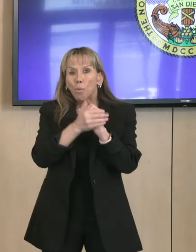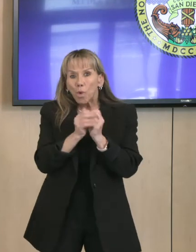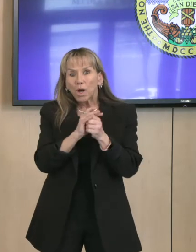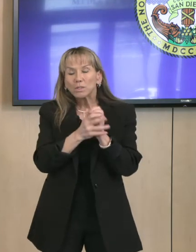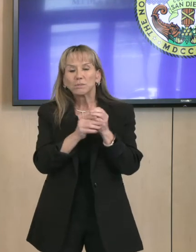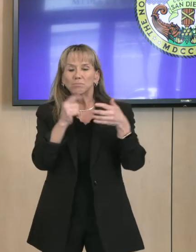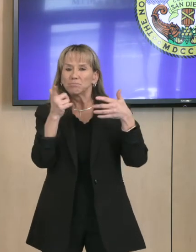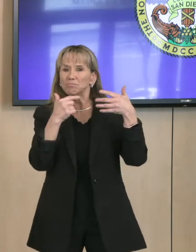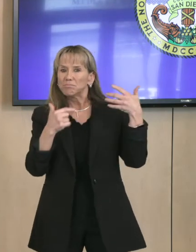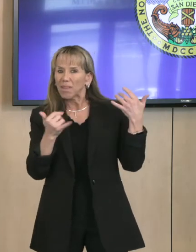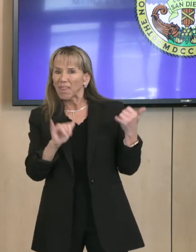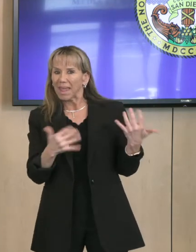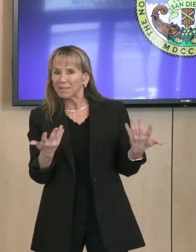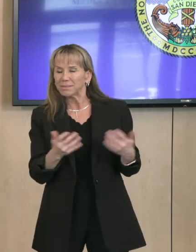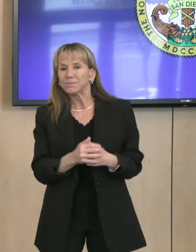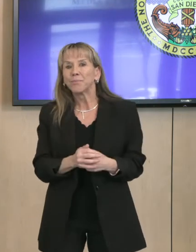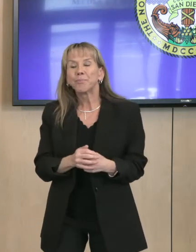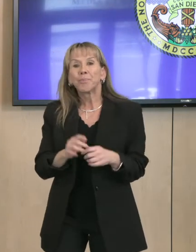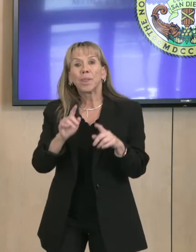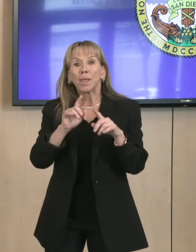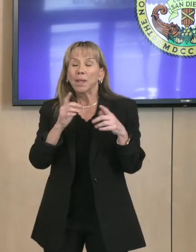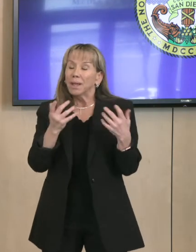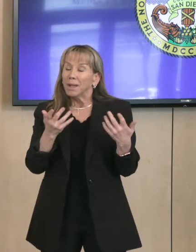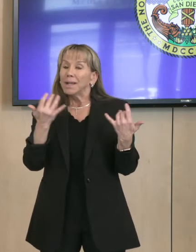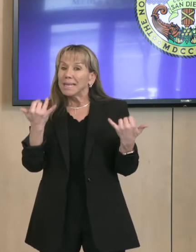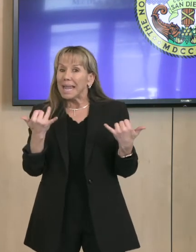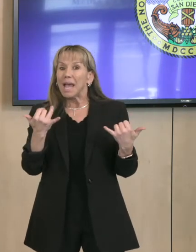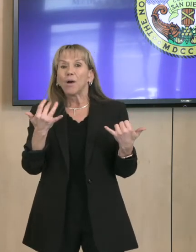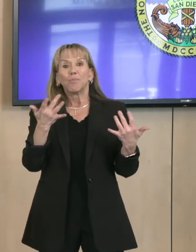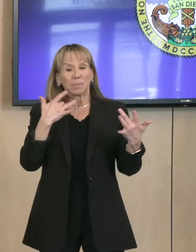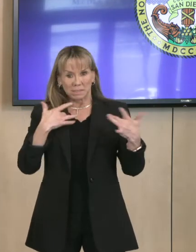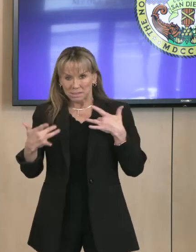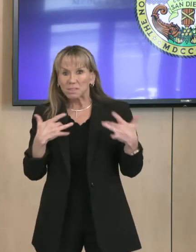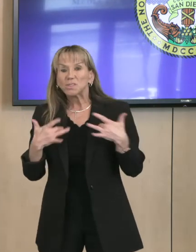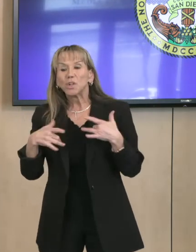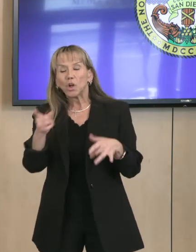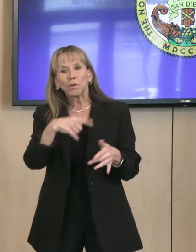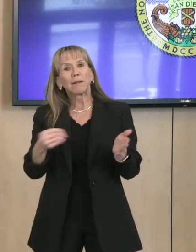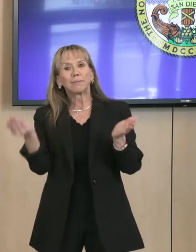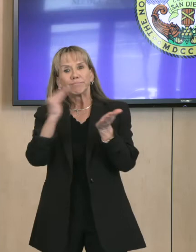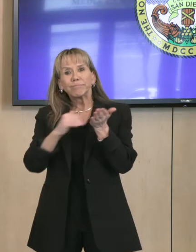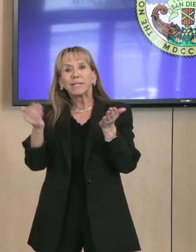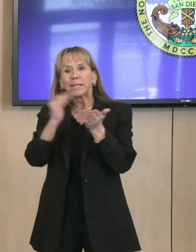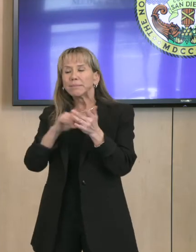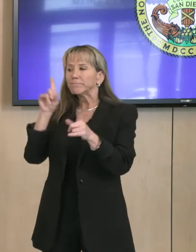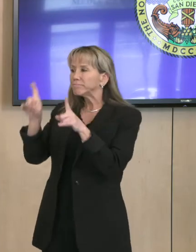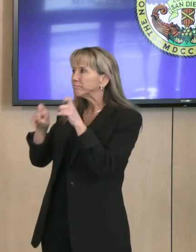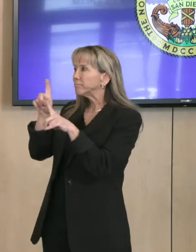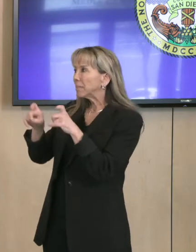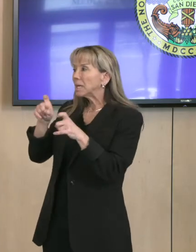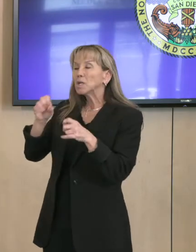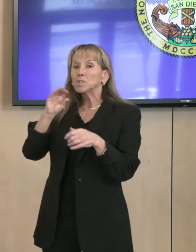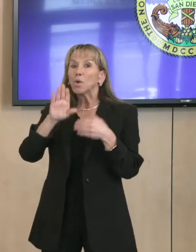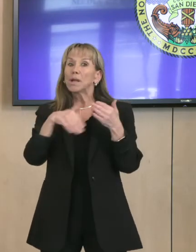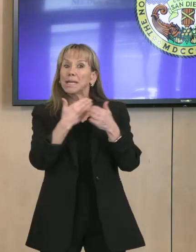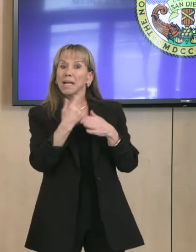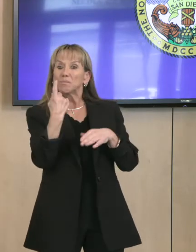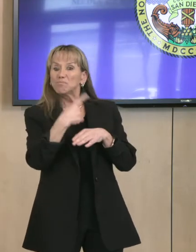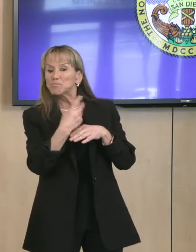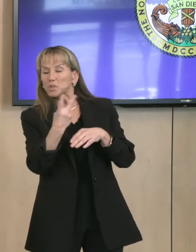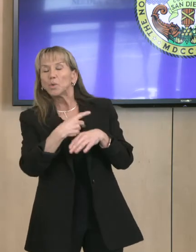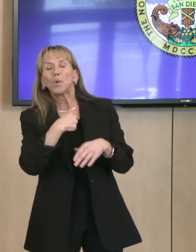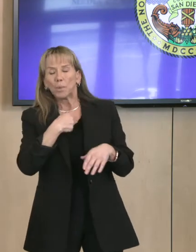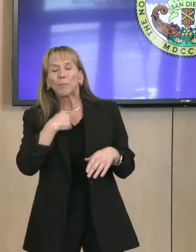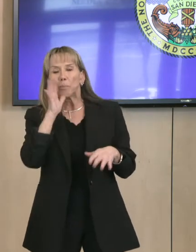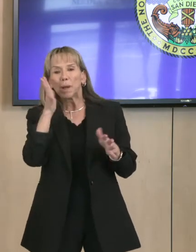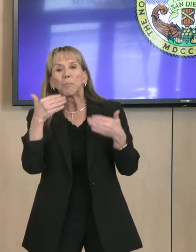those types of episodes. But because it is of concern and because it has repeatedly come up, within the next day or two, we will